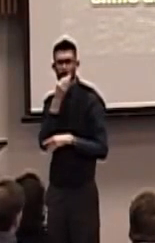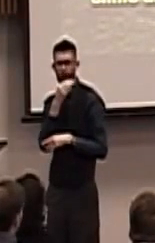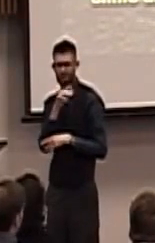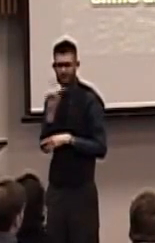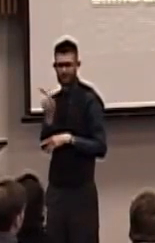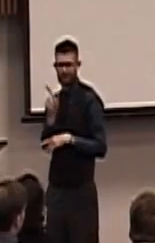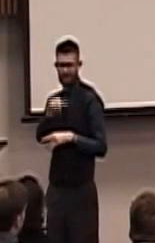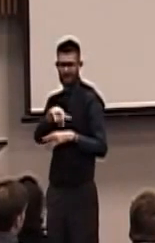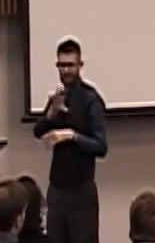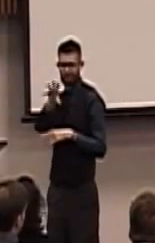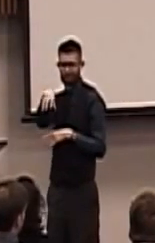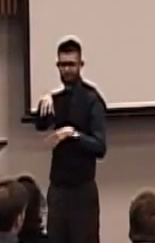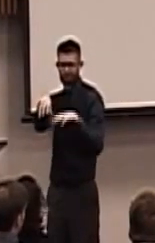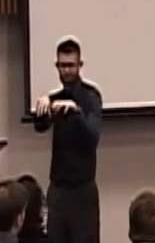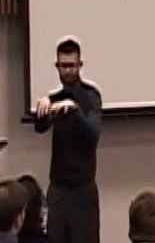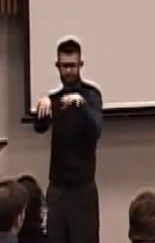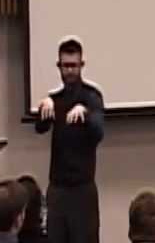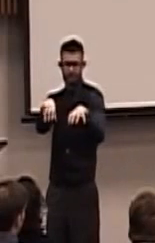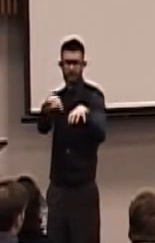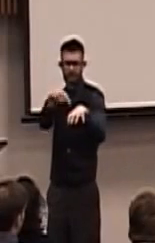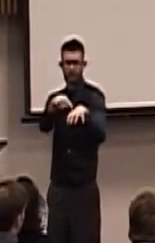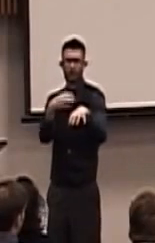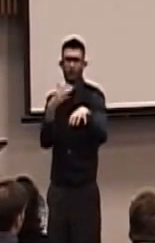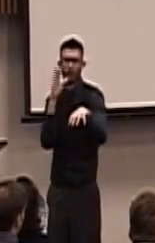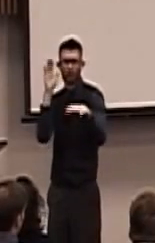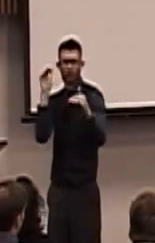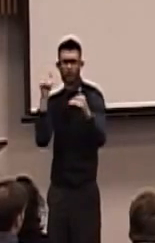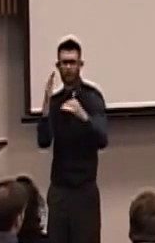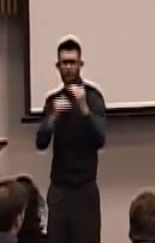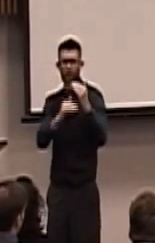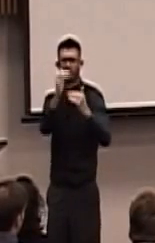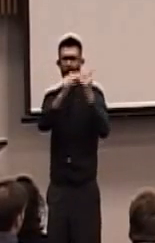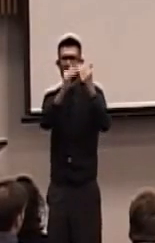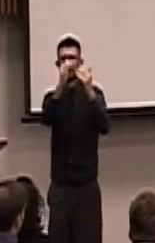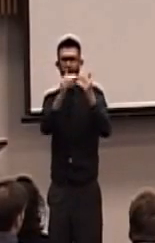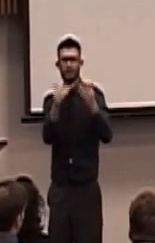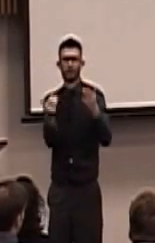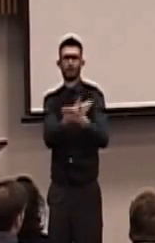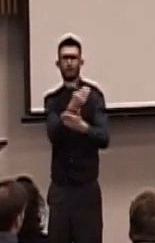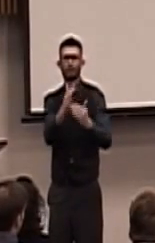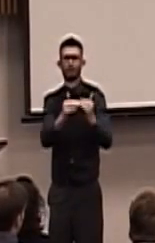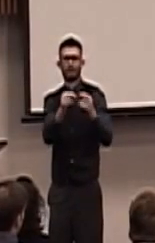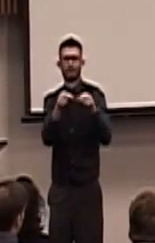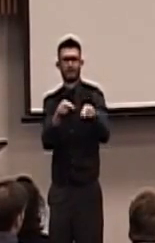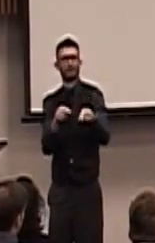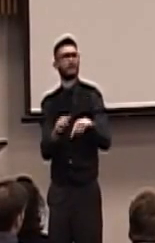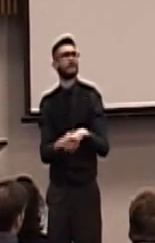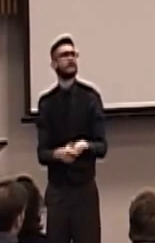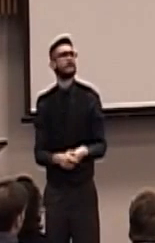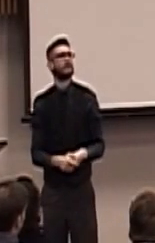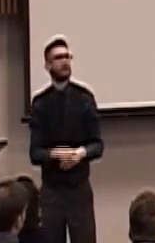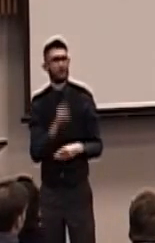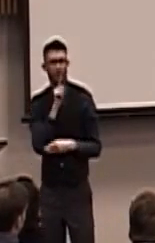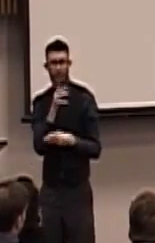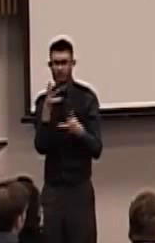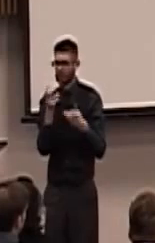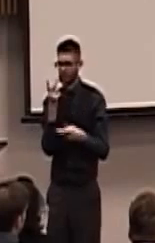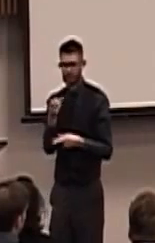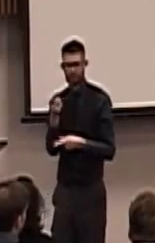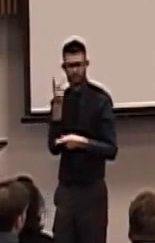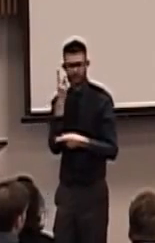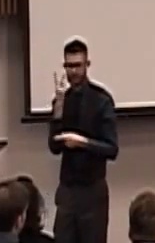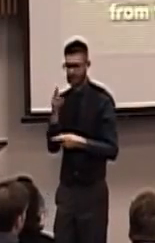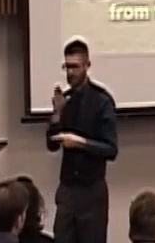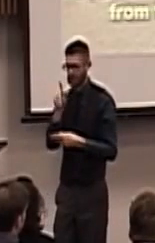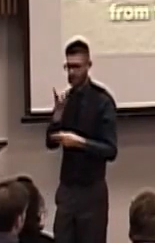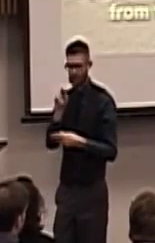some more things here. The clinic is just incredible. I wish you could see it for yourself and see the people. We'll